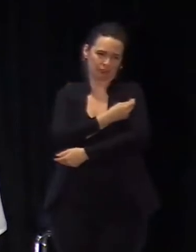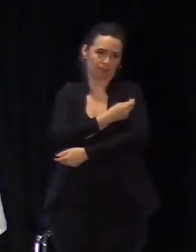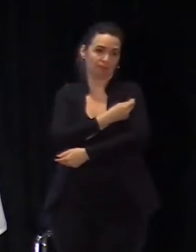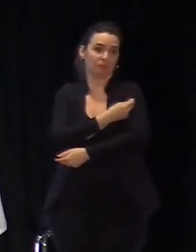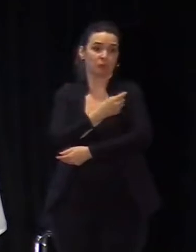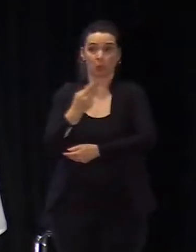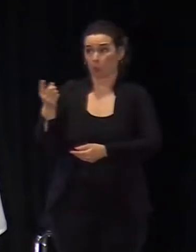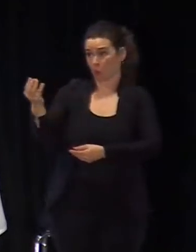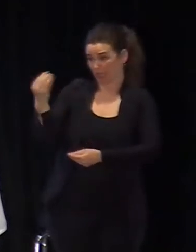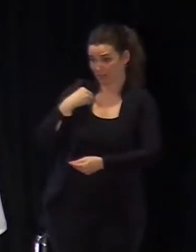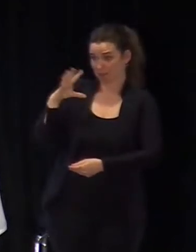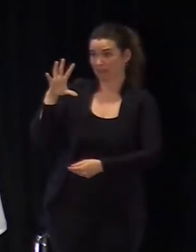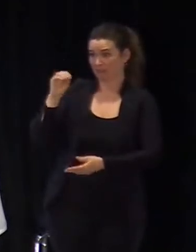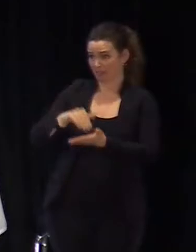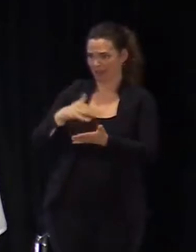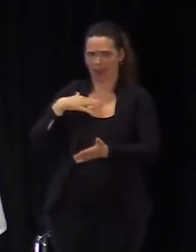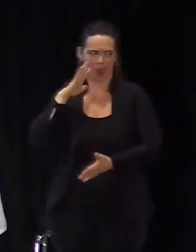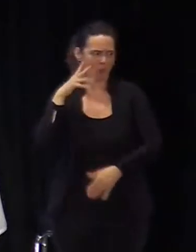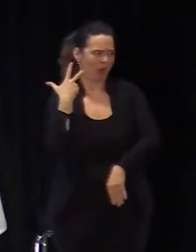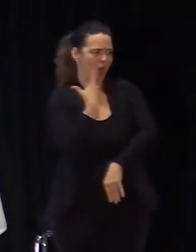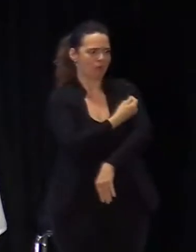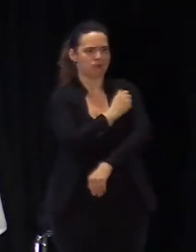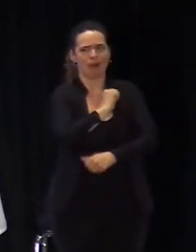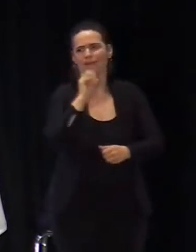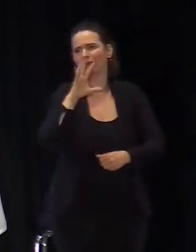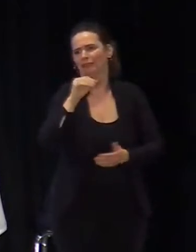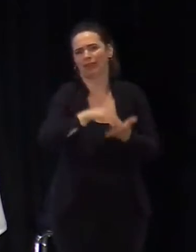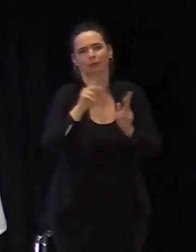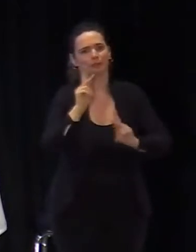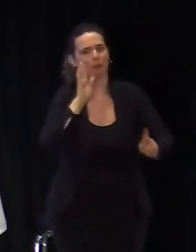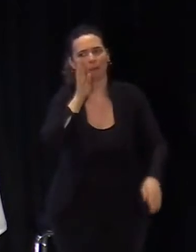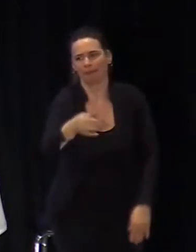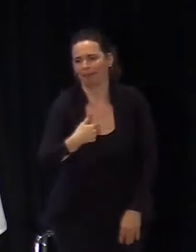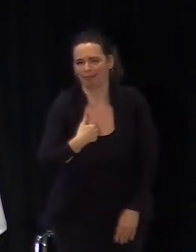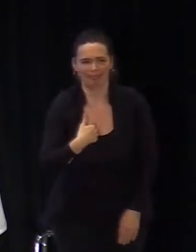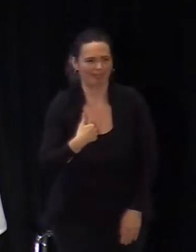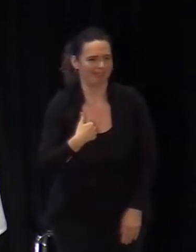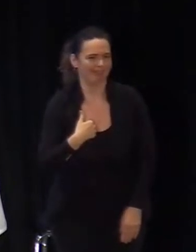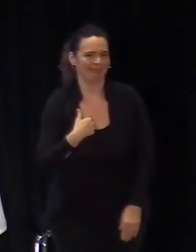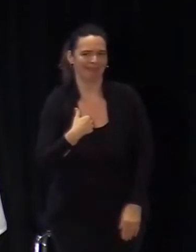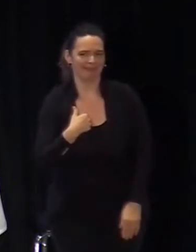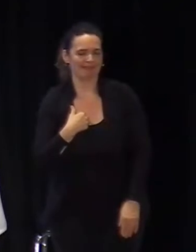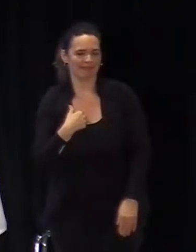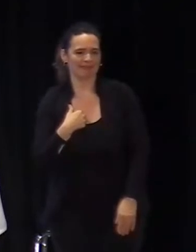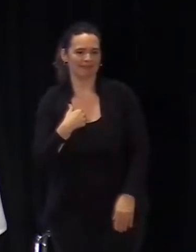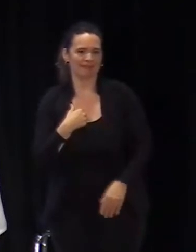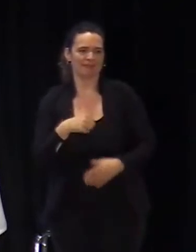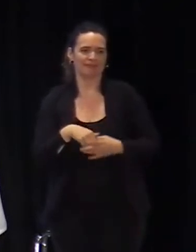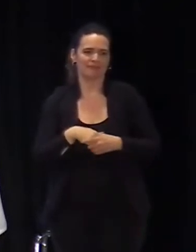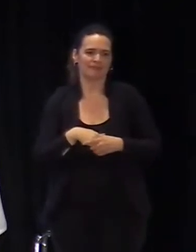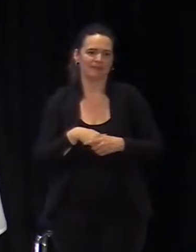does, though, is it creates an anxiety level.